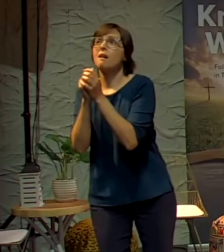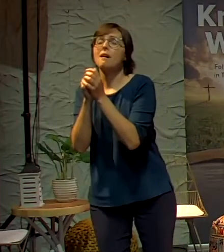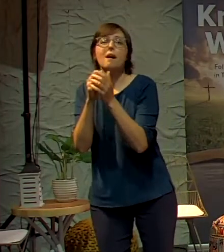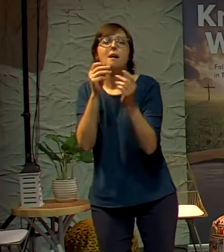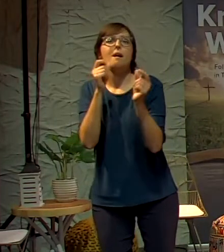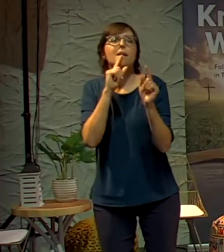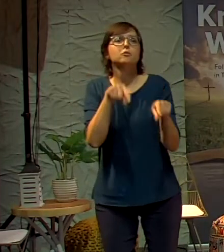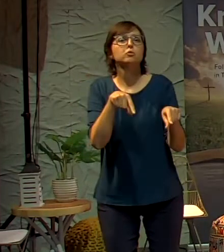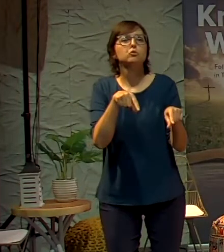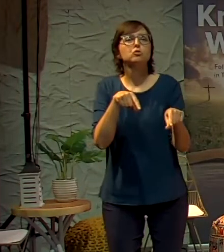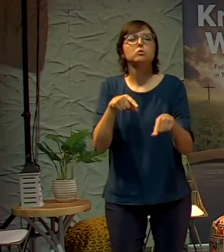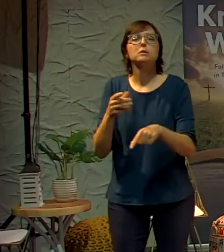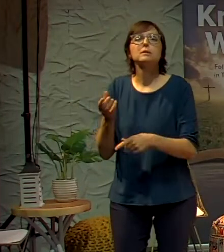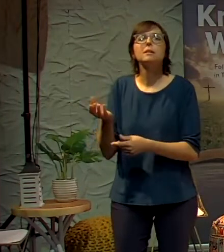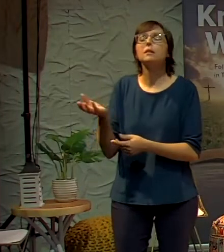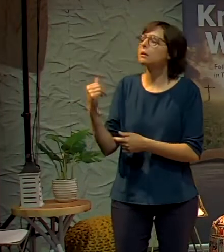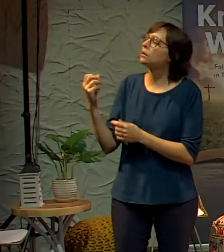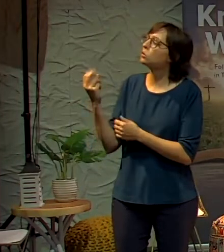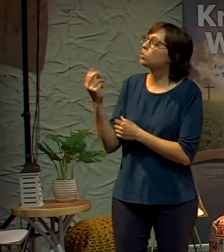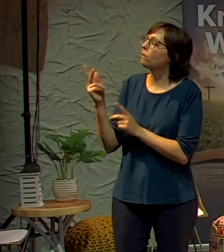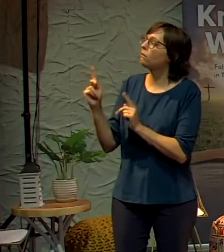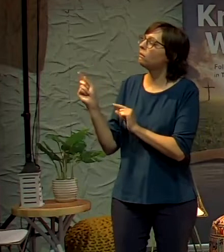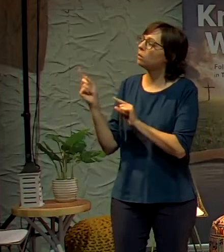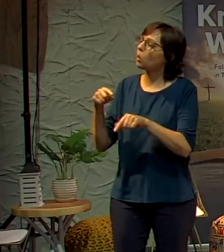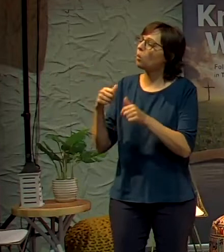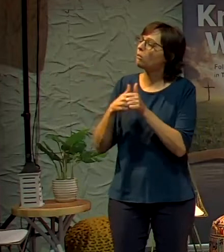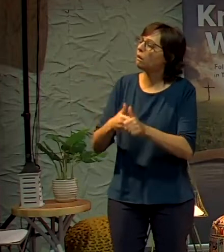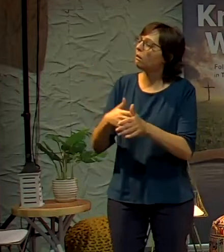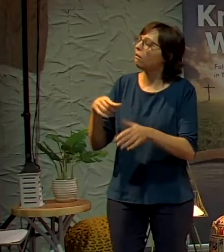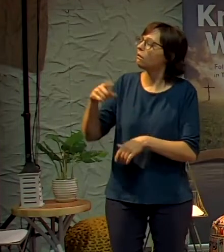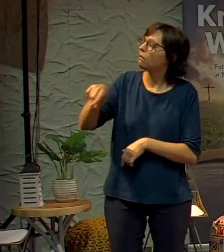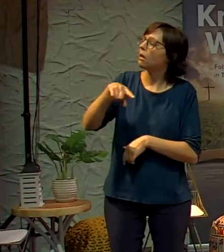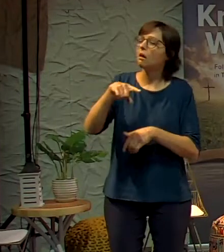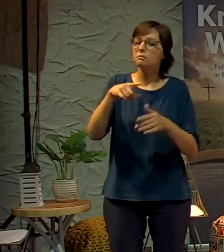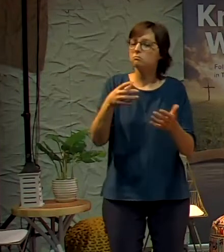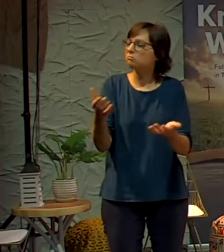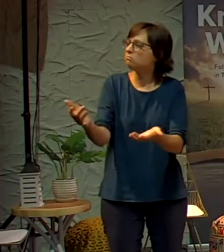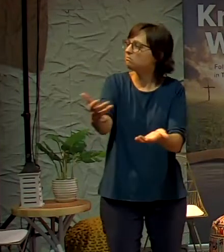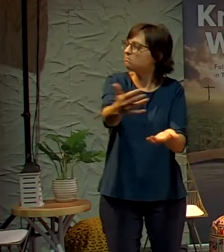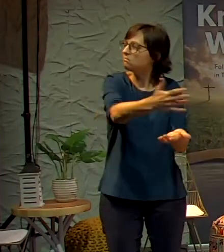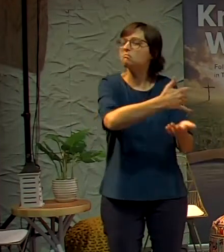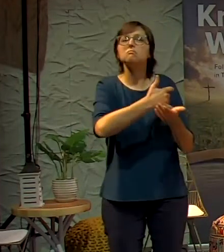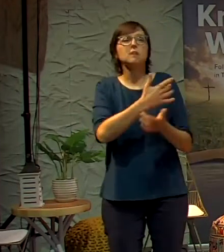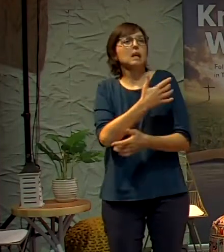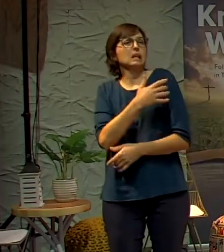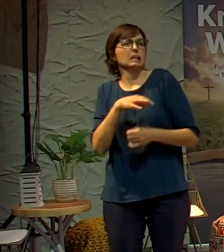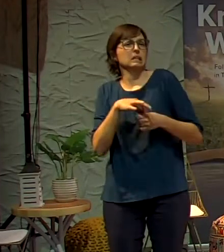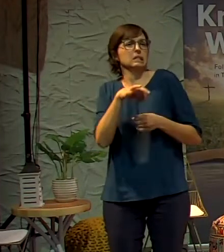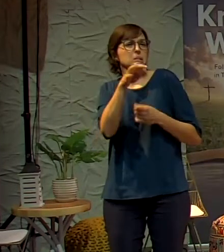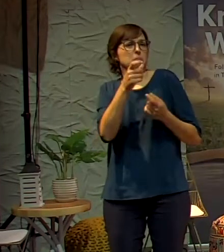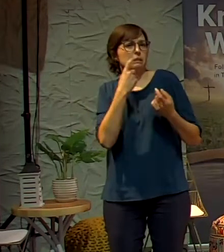called 12 of his followers and sent them into the ripe fields. He gave them power to kick out the evil spirits and to